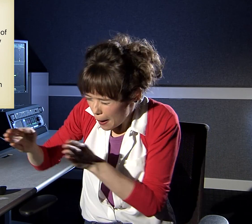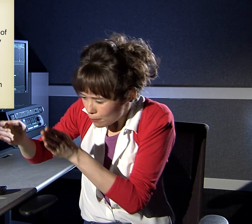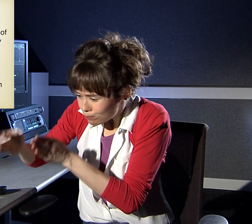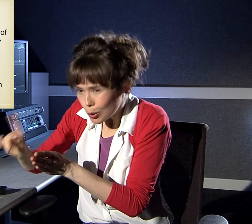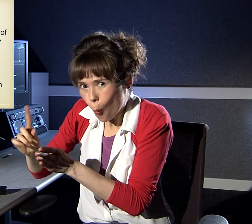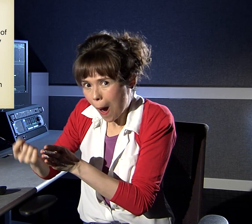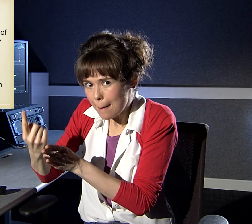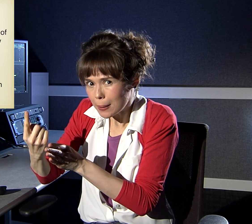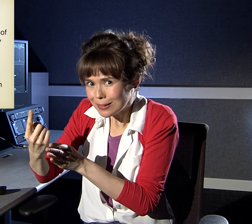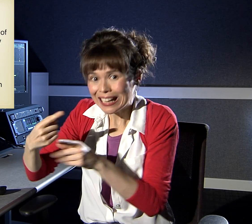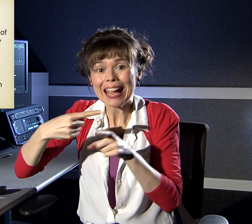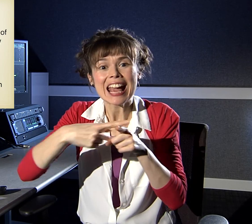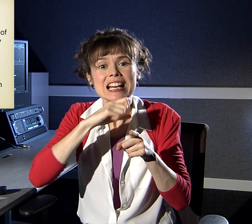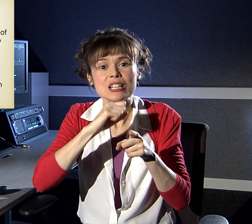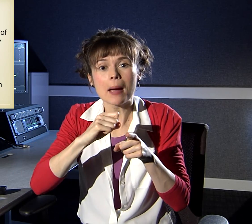So in the final act of the play,